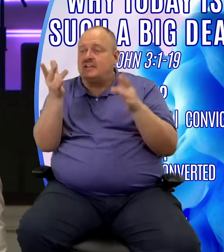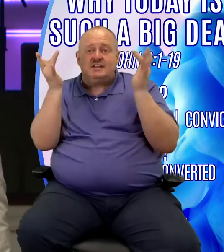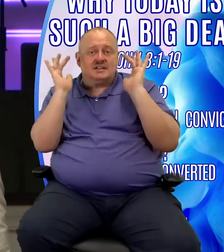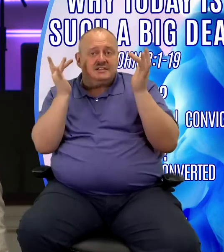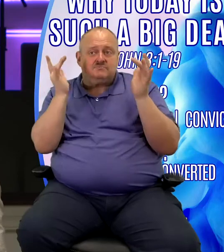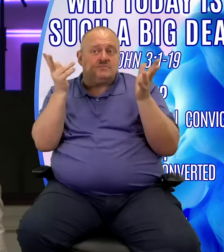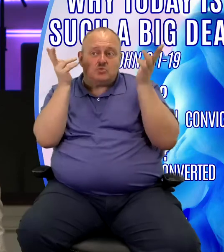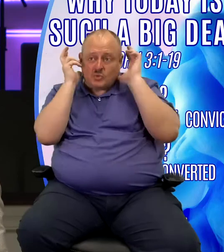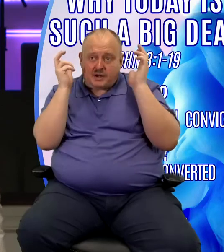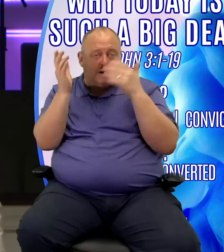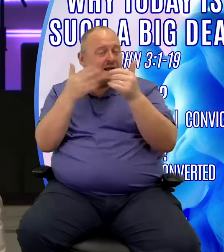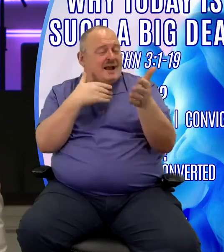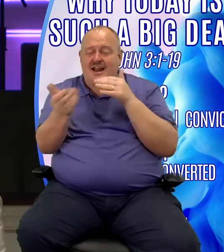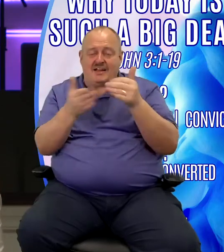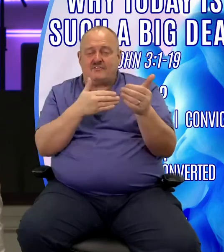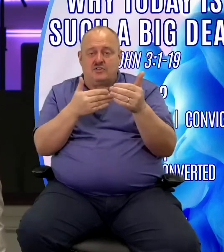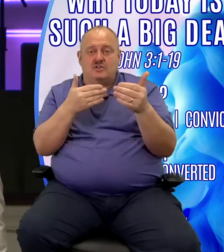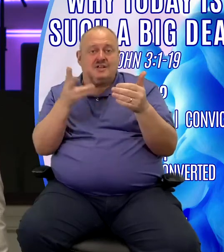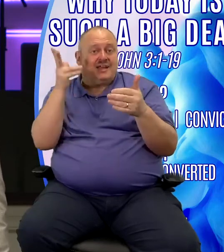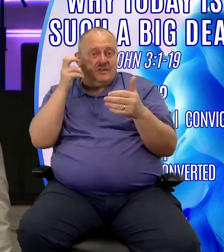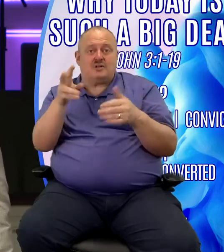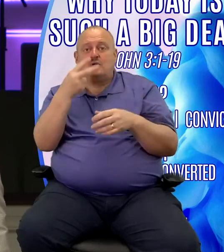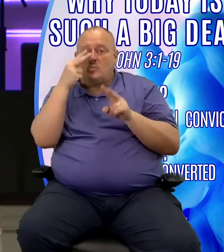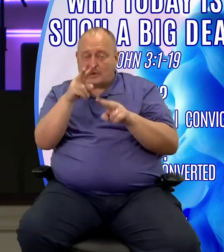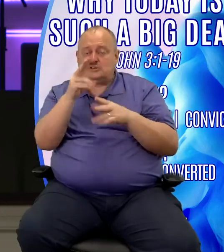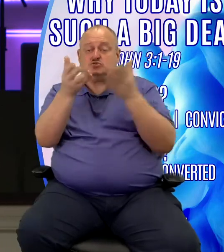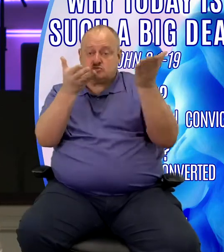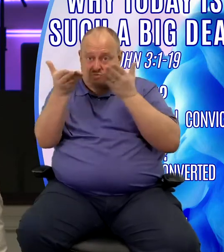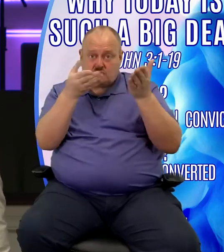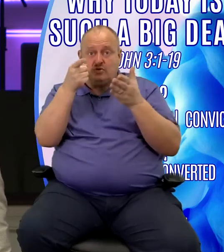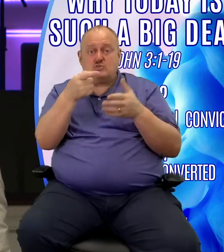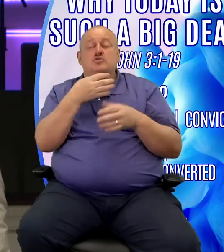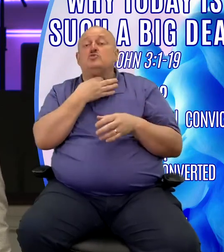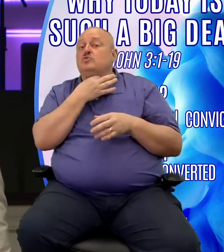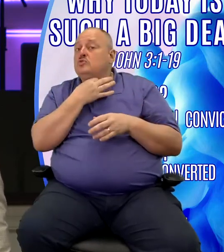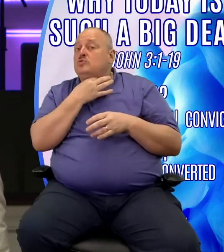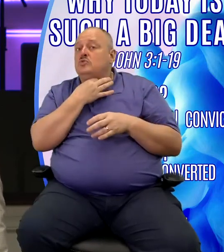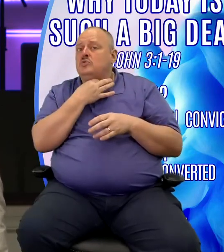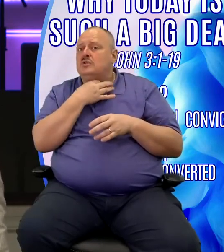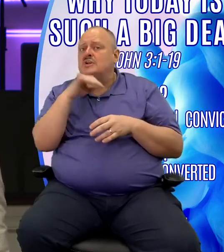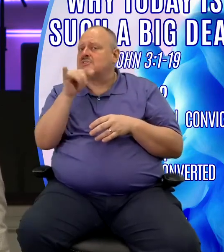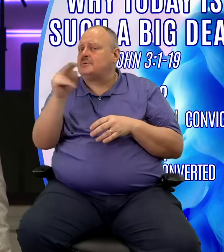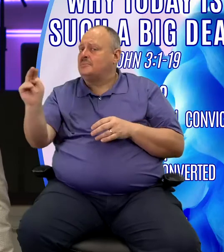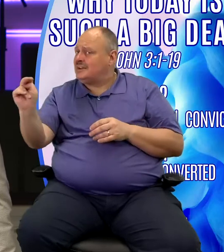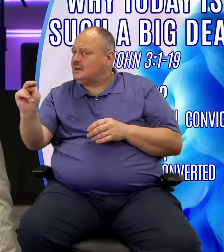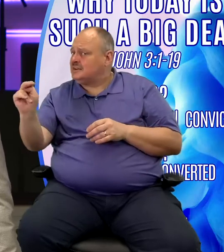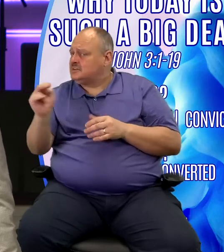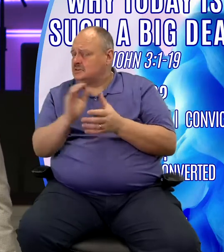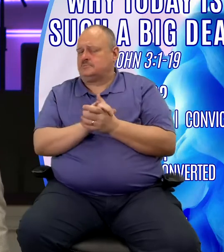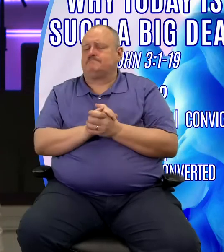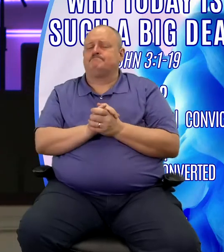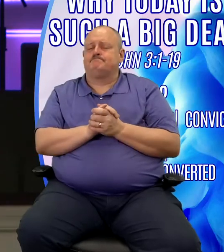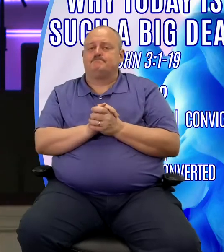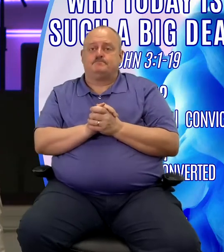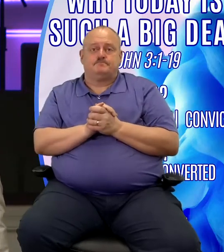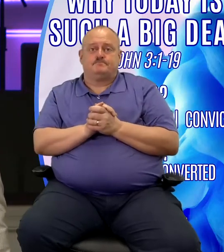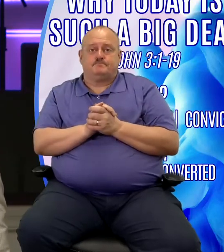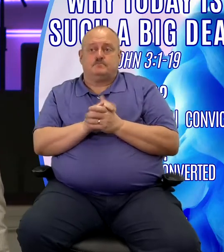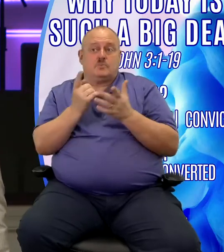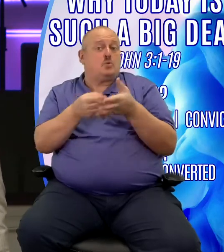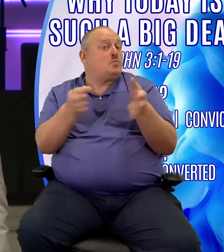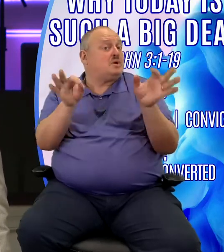radio, however you're hearing or watching this service, you're curious, just like Nicodemus was, what's so important